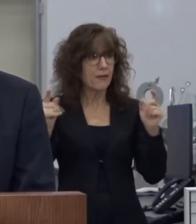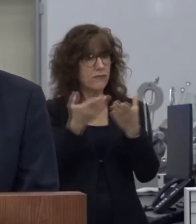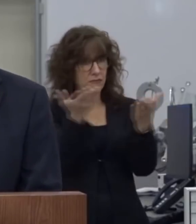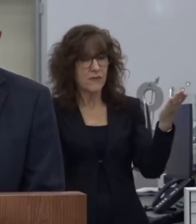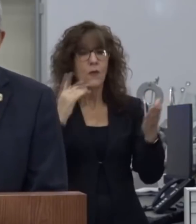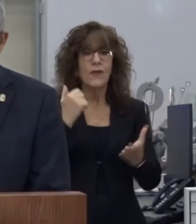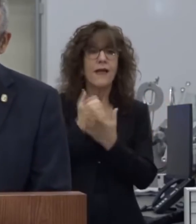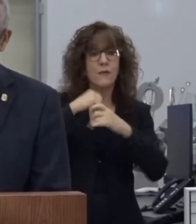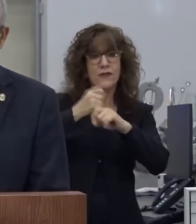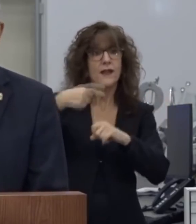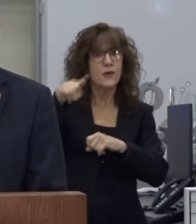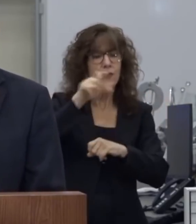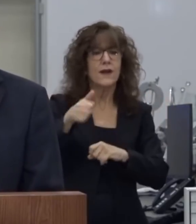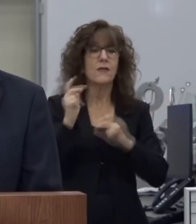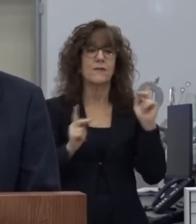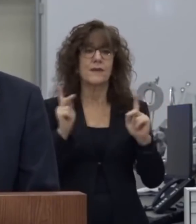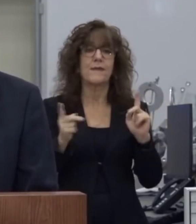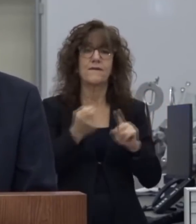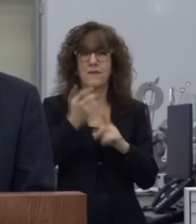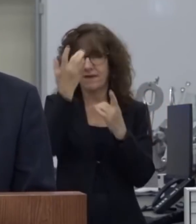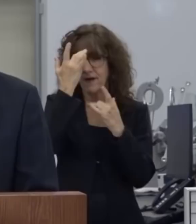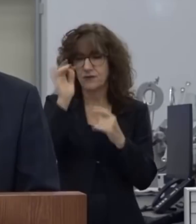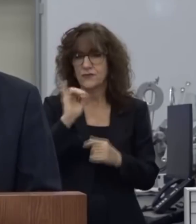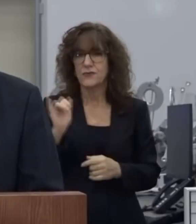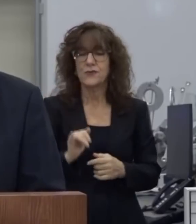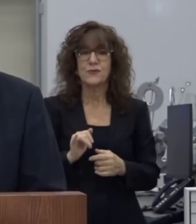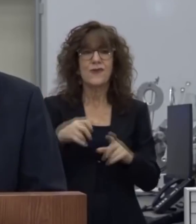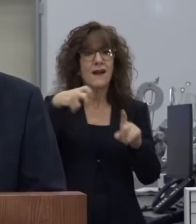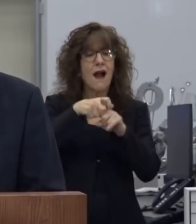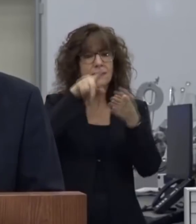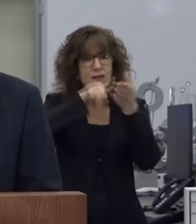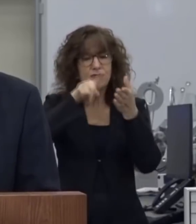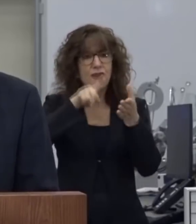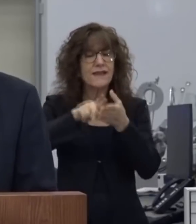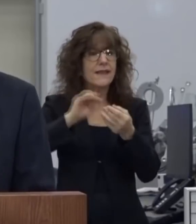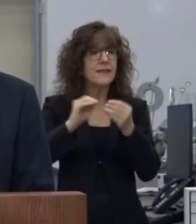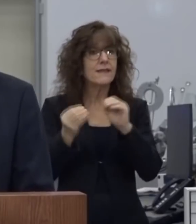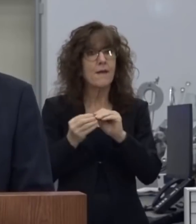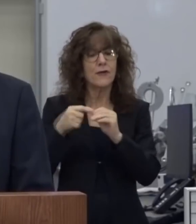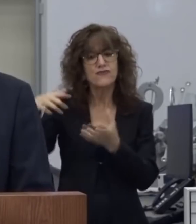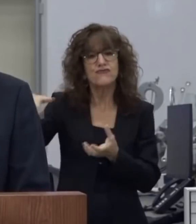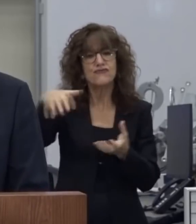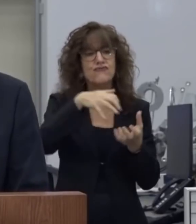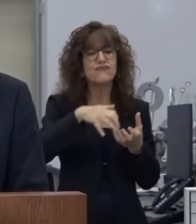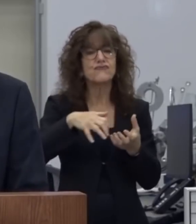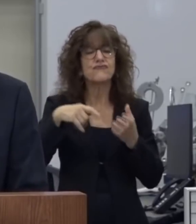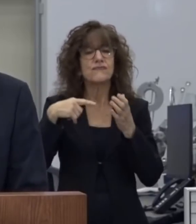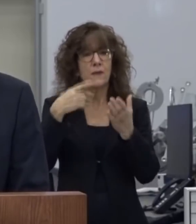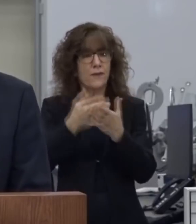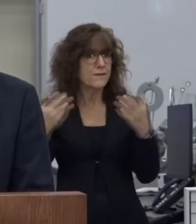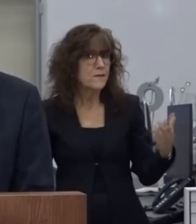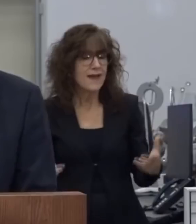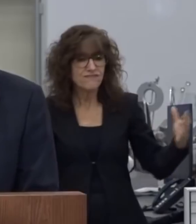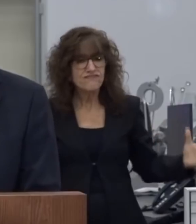help protect you and other people from the virus. Contact tracing data that we get show that gatherings